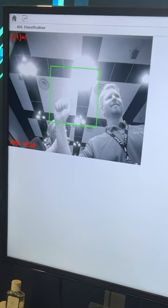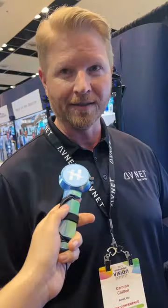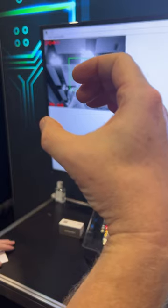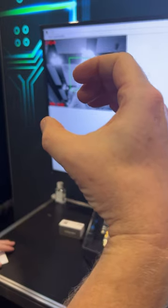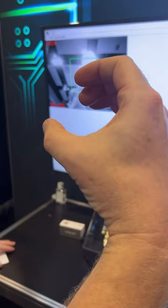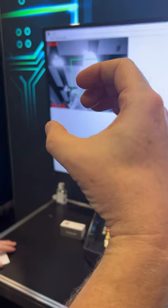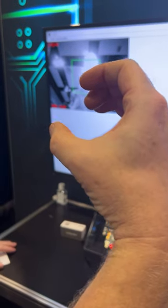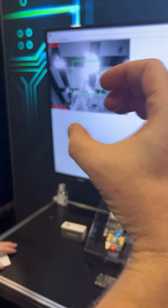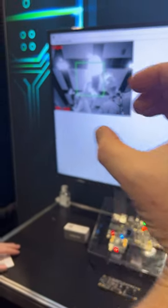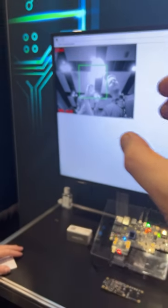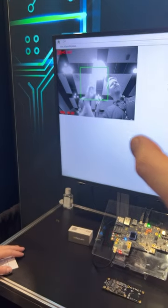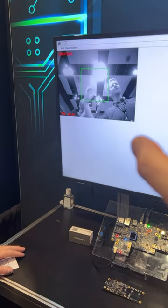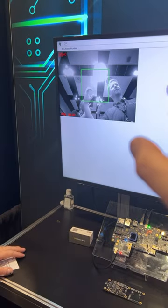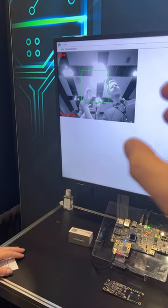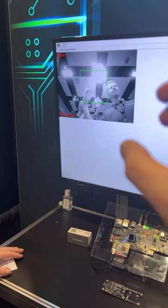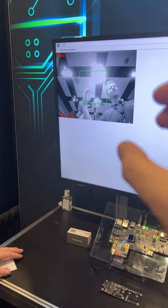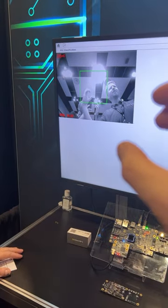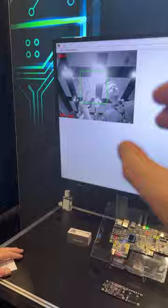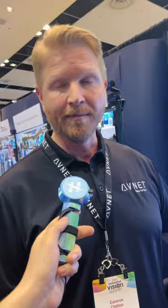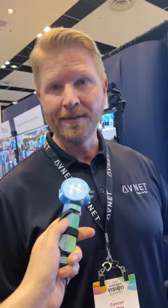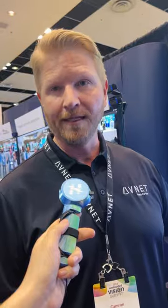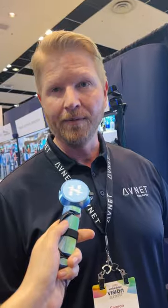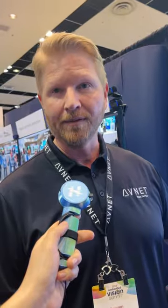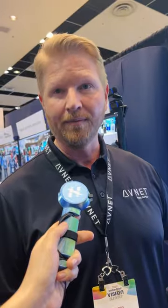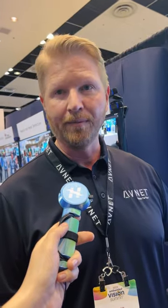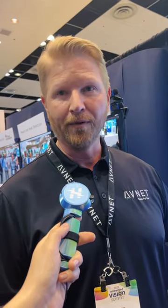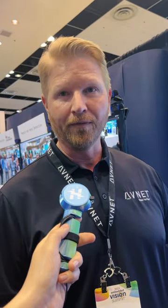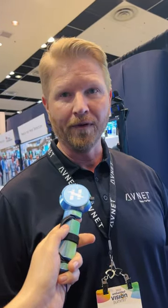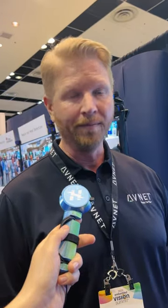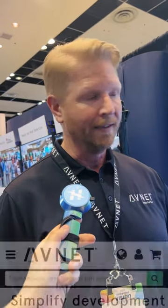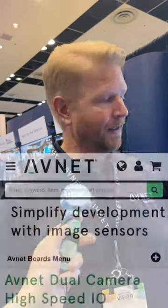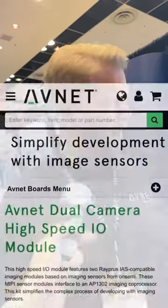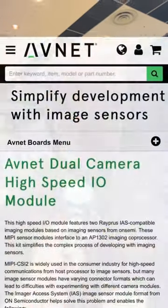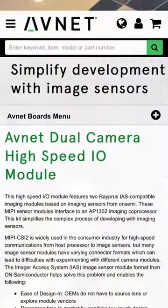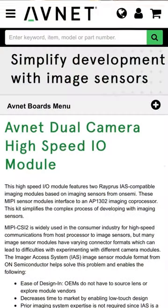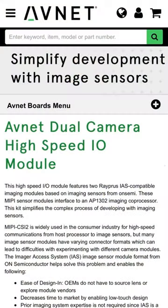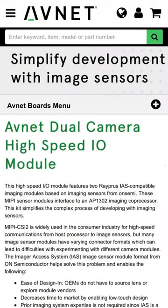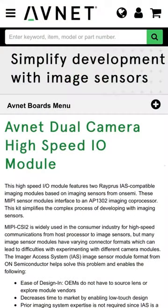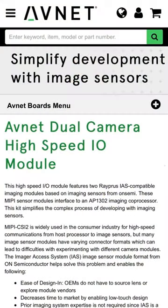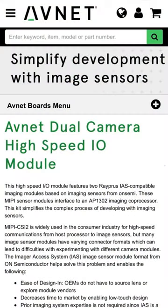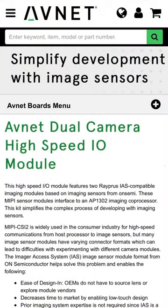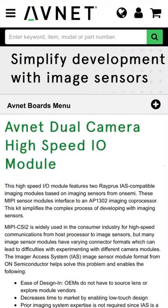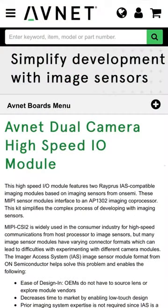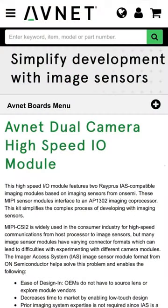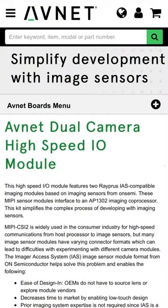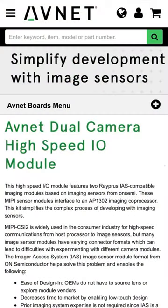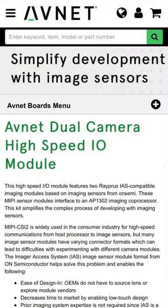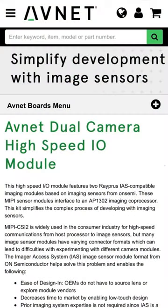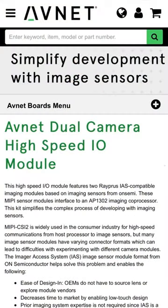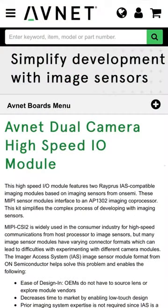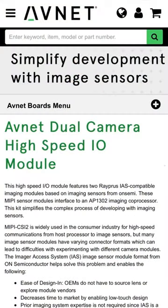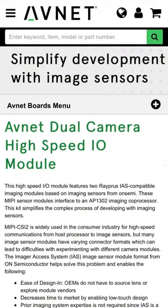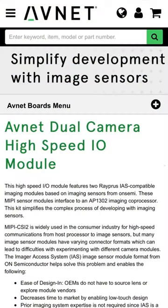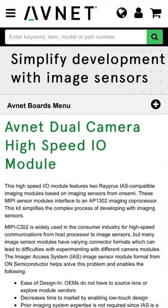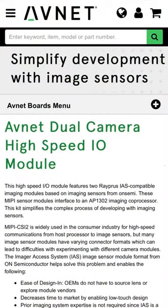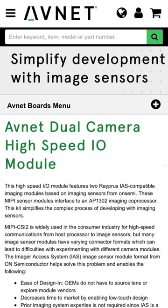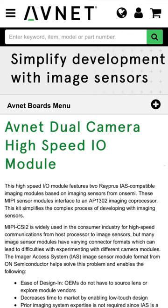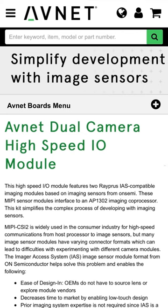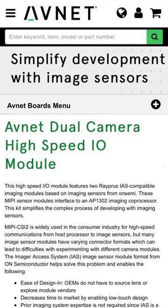model and it also has EMMC which can be booted from. We have another HSIO module with the dual cam on semi